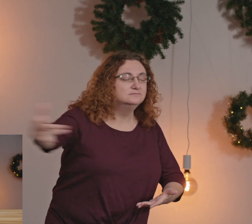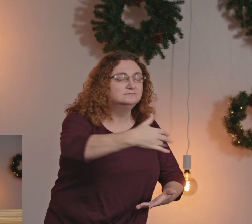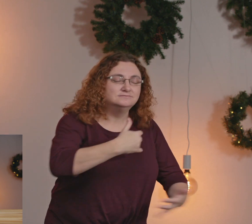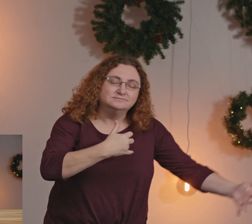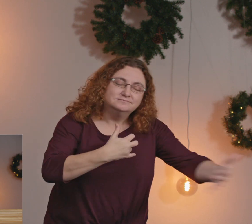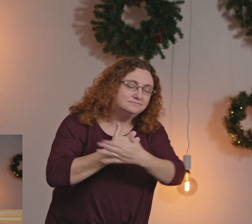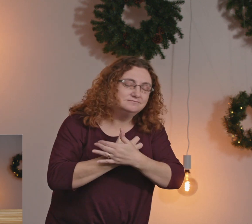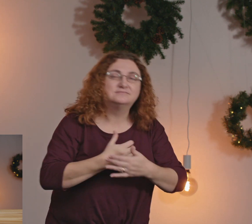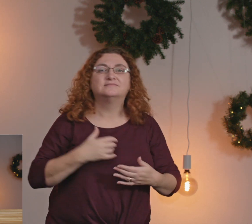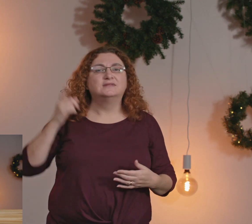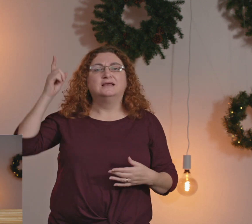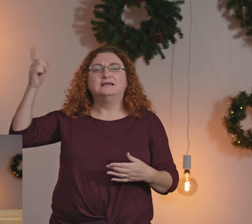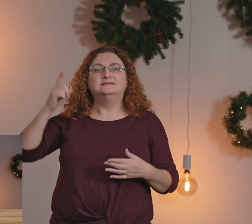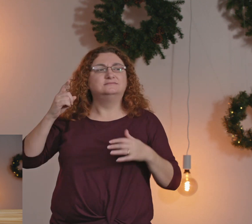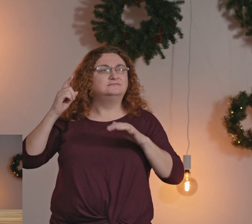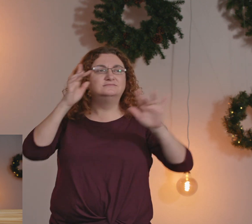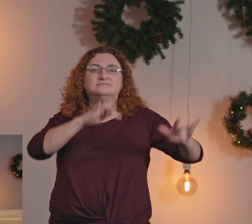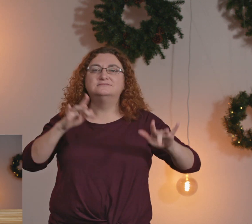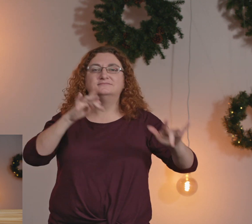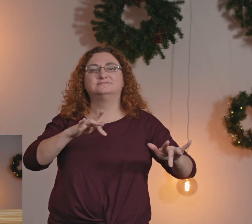He's compassionate. He's gracious.